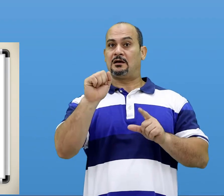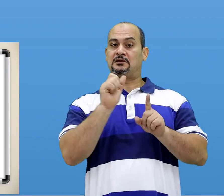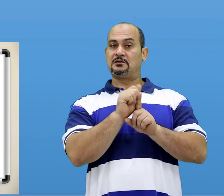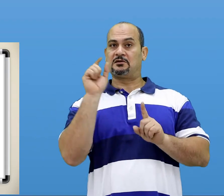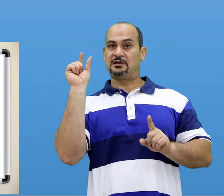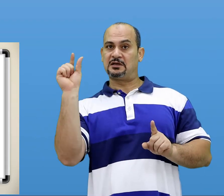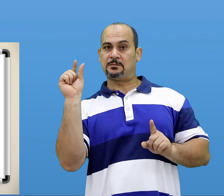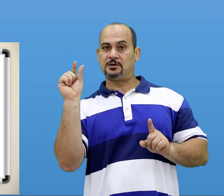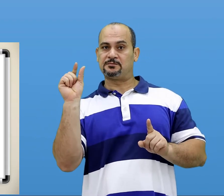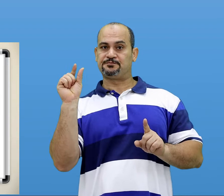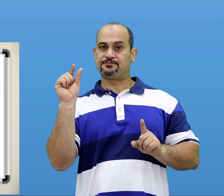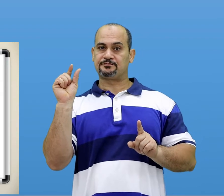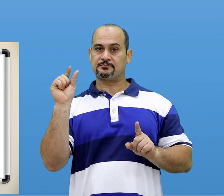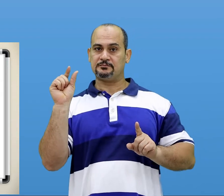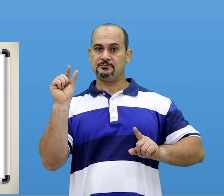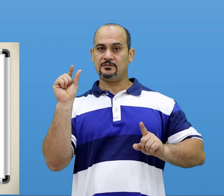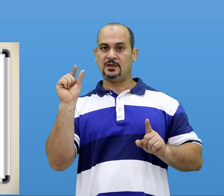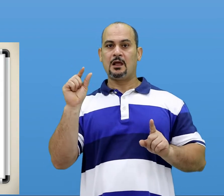the word